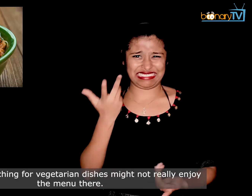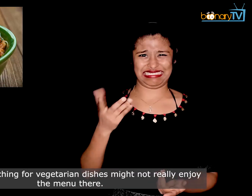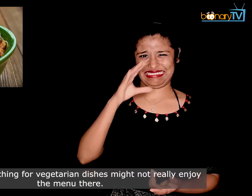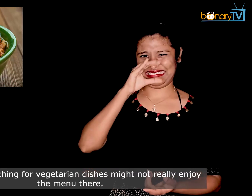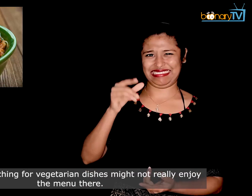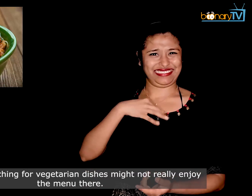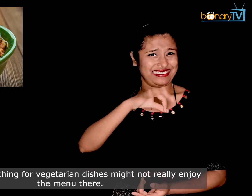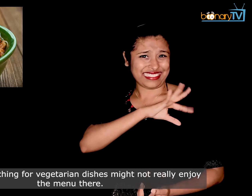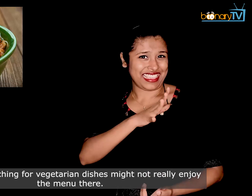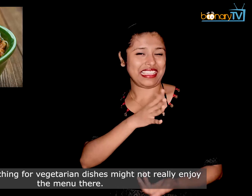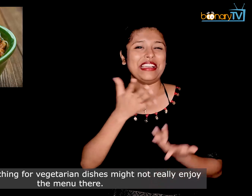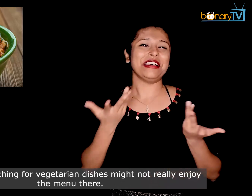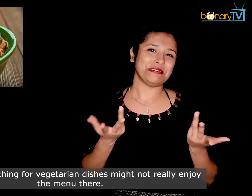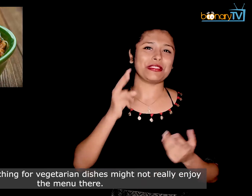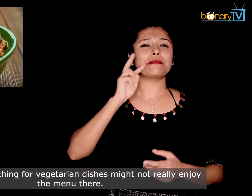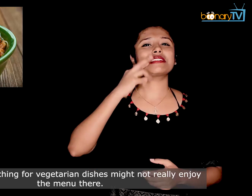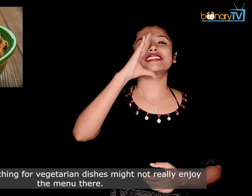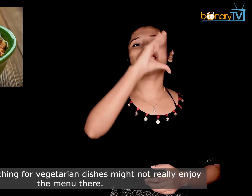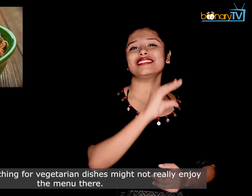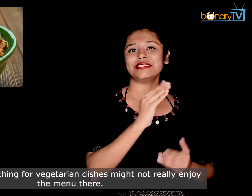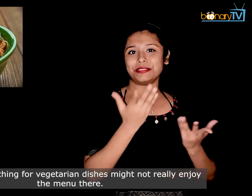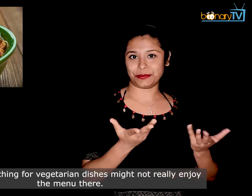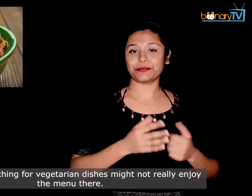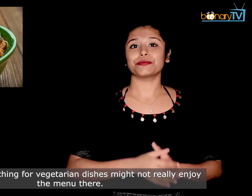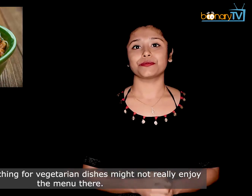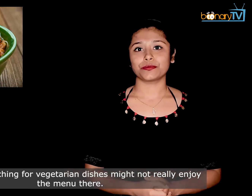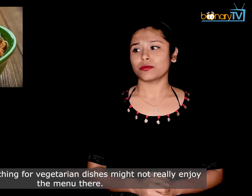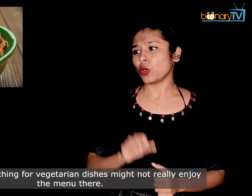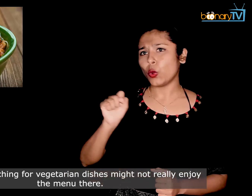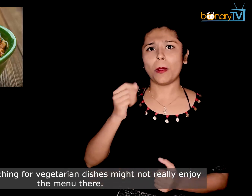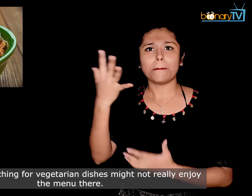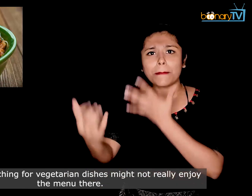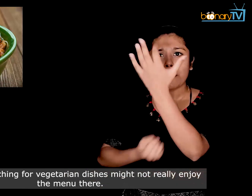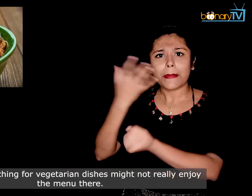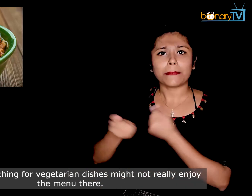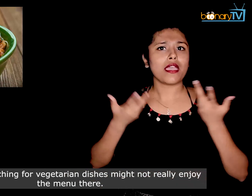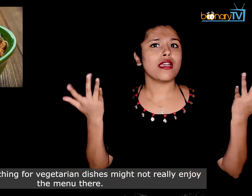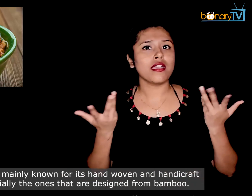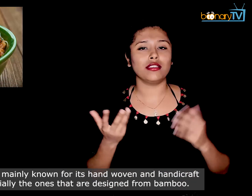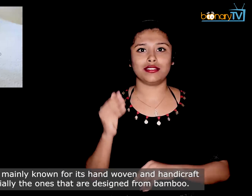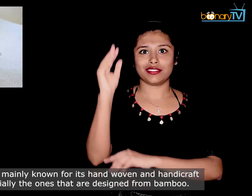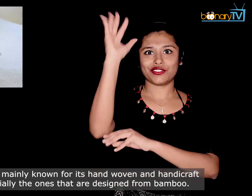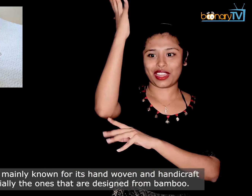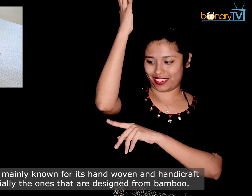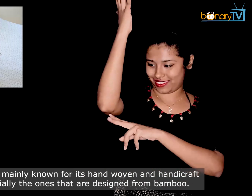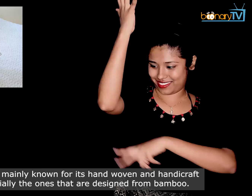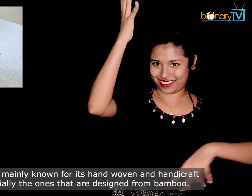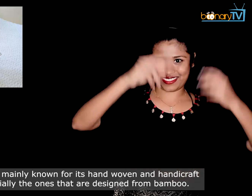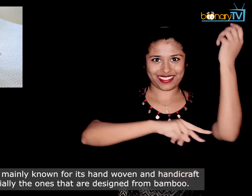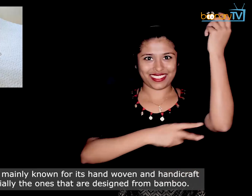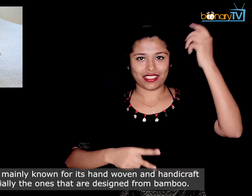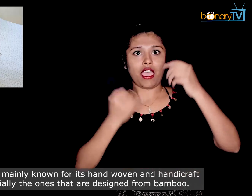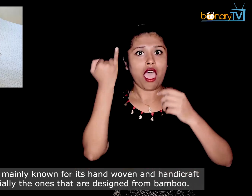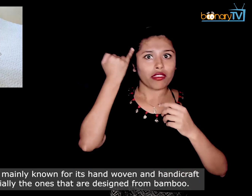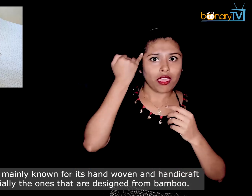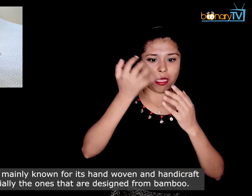searching for vegetarian dishes might not really enjoy the menu there. Cherrapunji is mainly known for its hand-woven